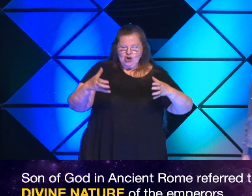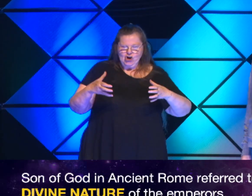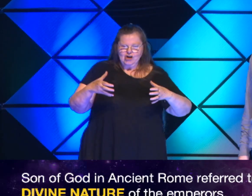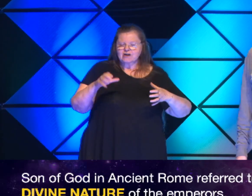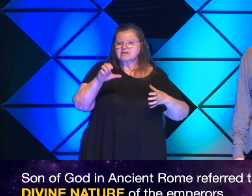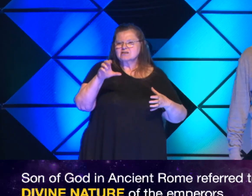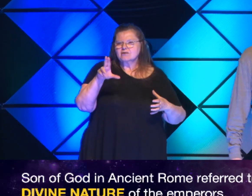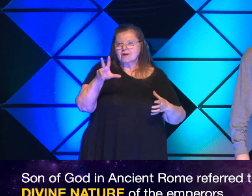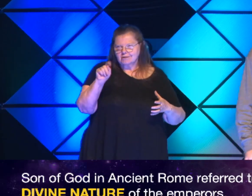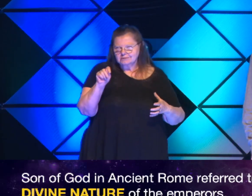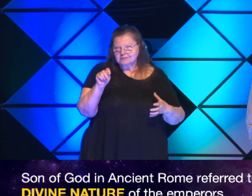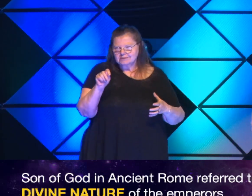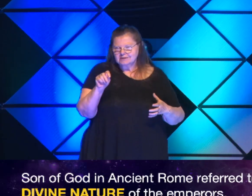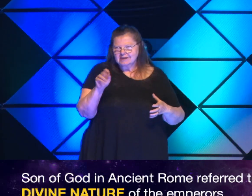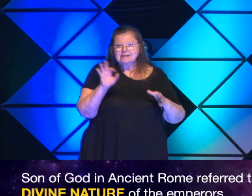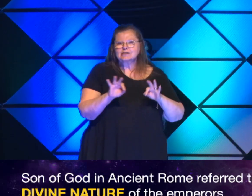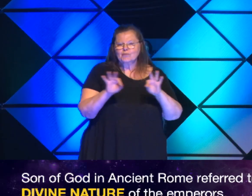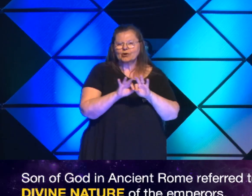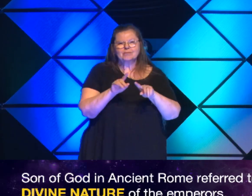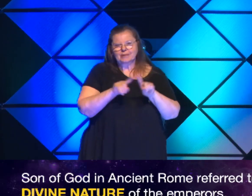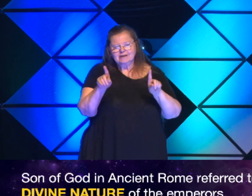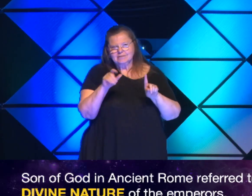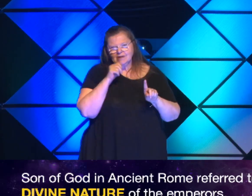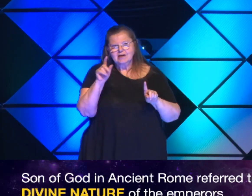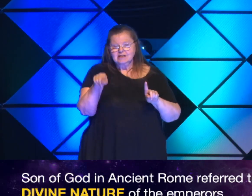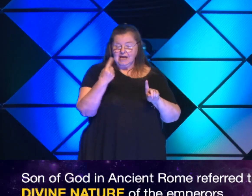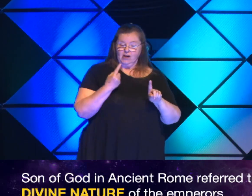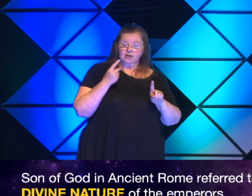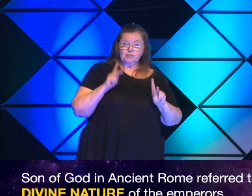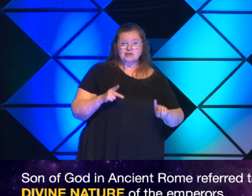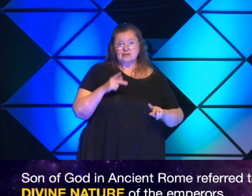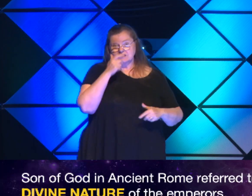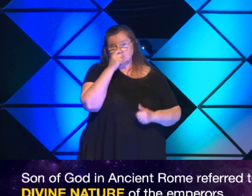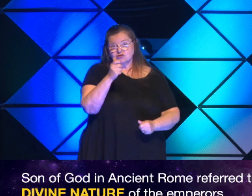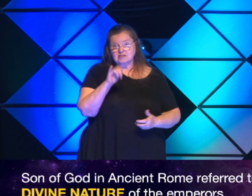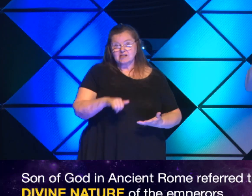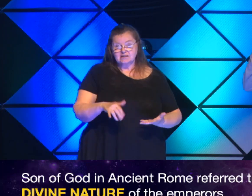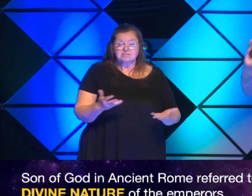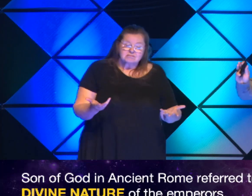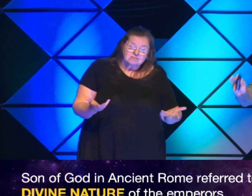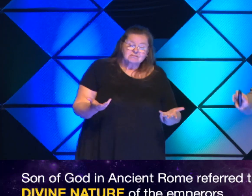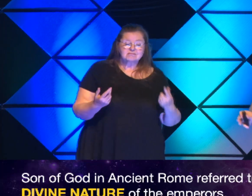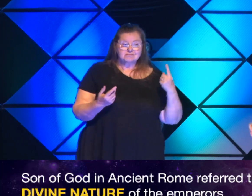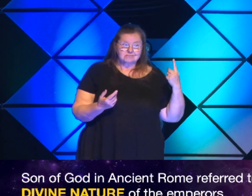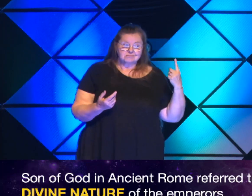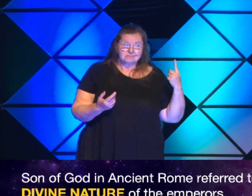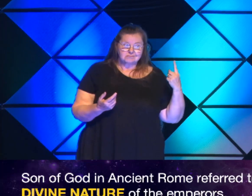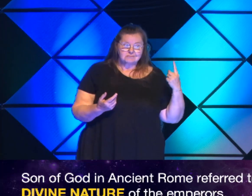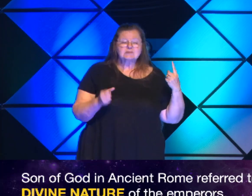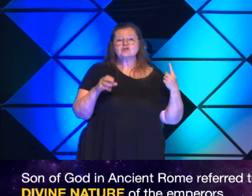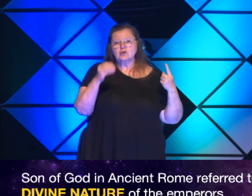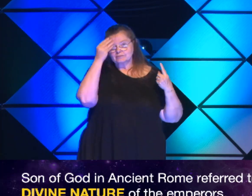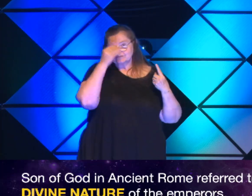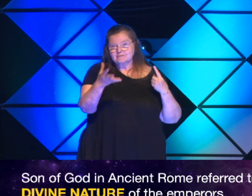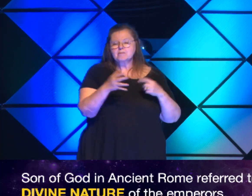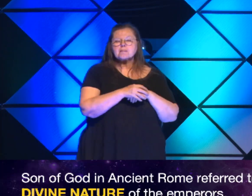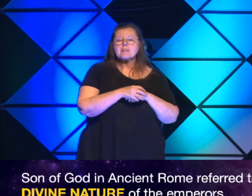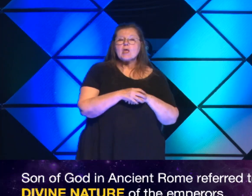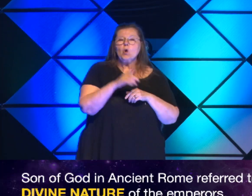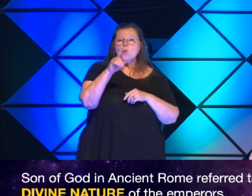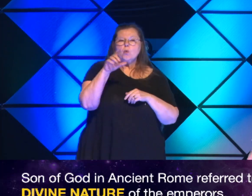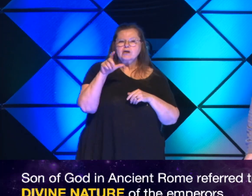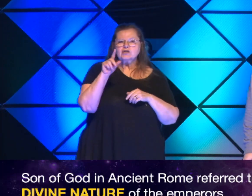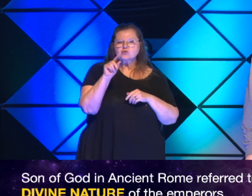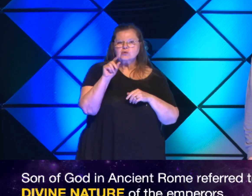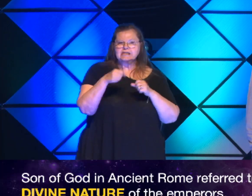that is so important. But I'm not going to do that because I would be the only person interested in it, okay? So all I want to say is this. About